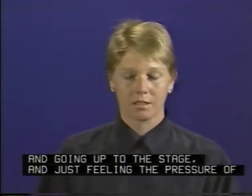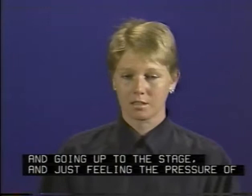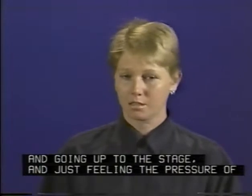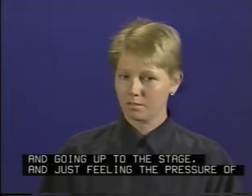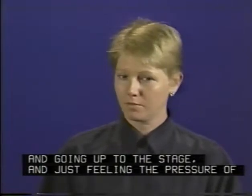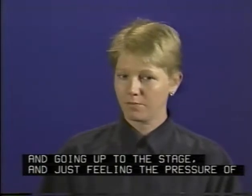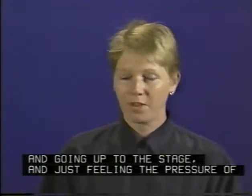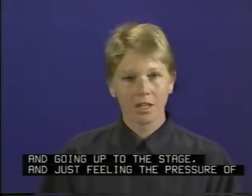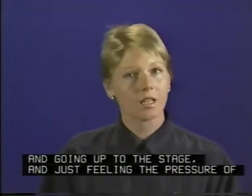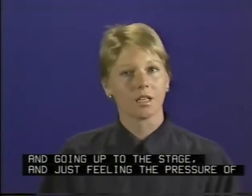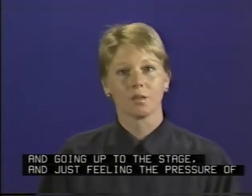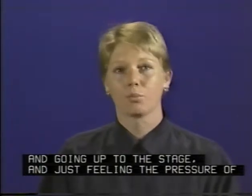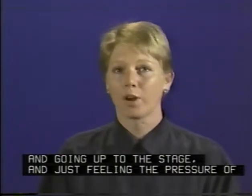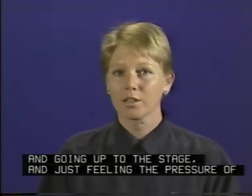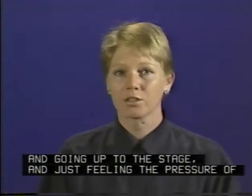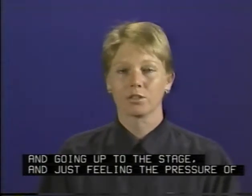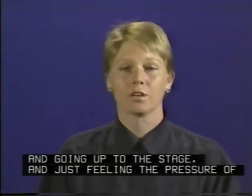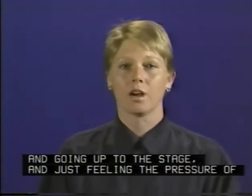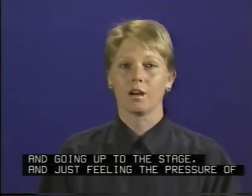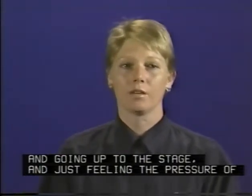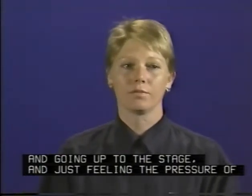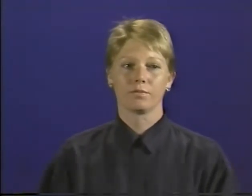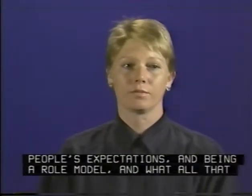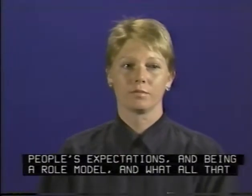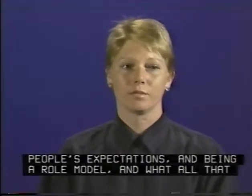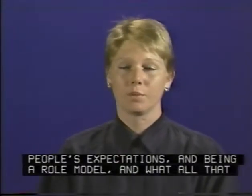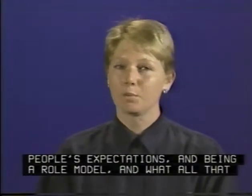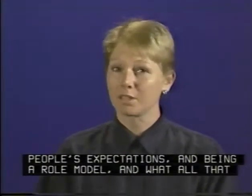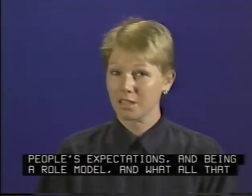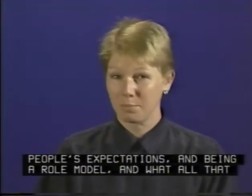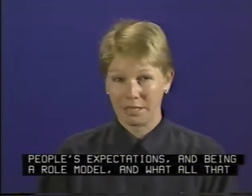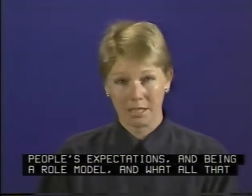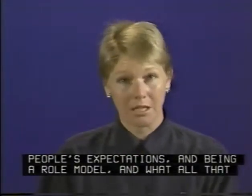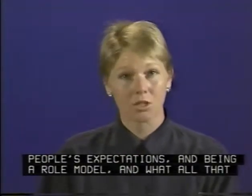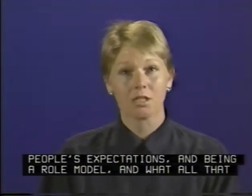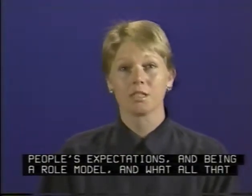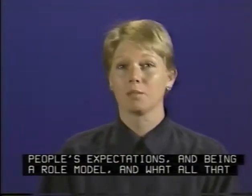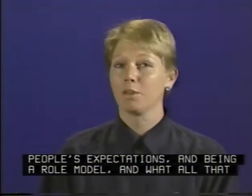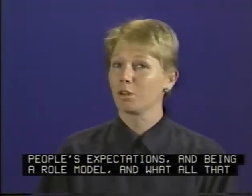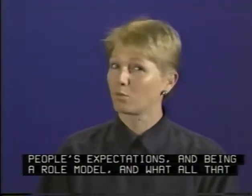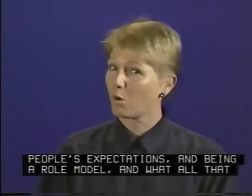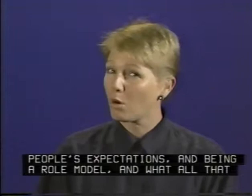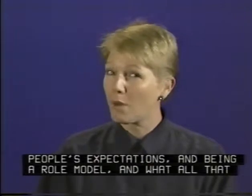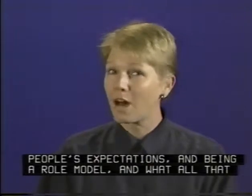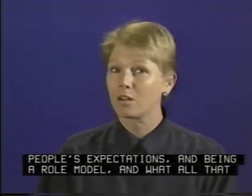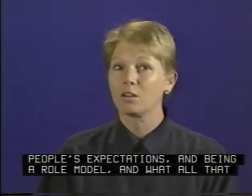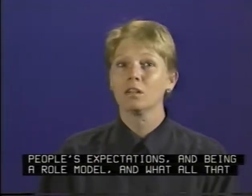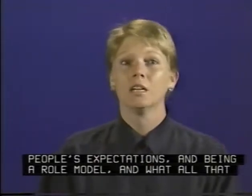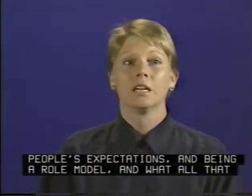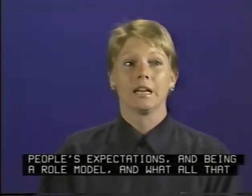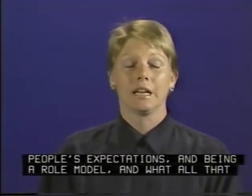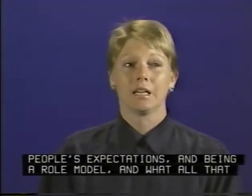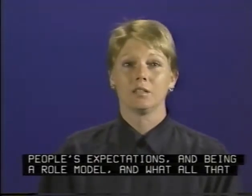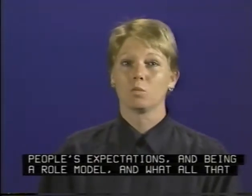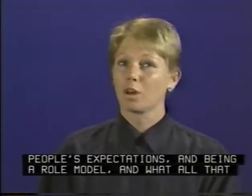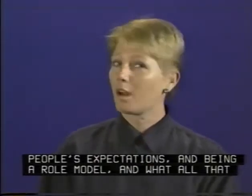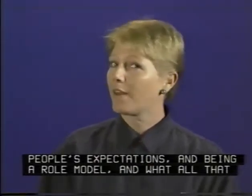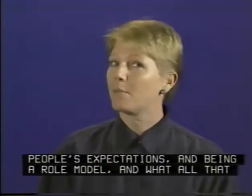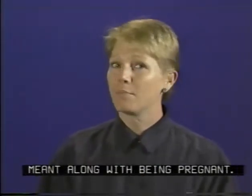just feeling the pressure of people's expectations and being a role model and what all that